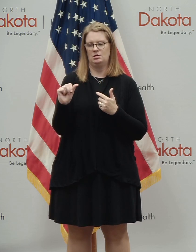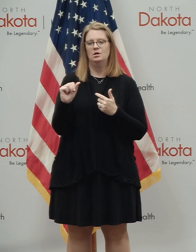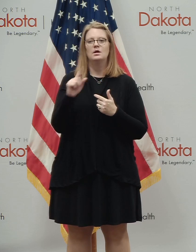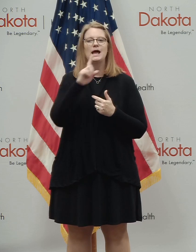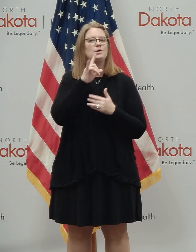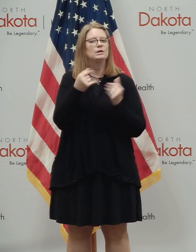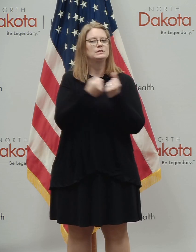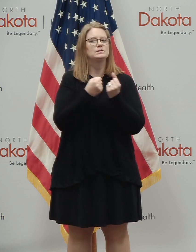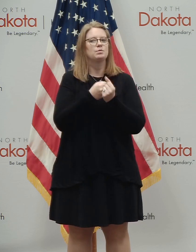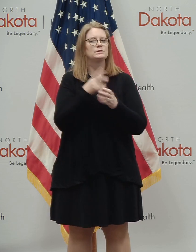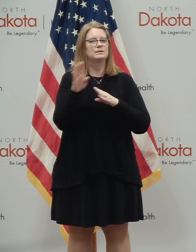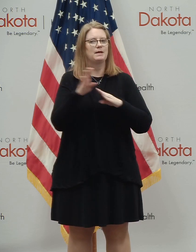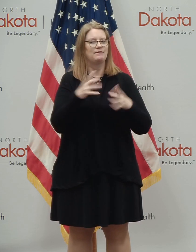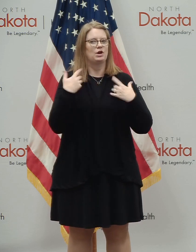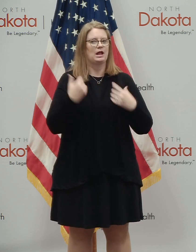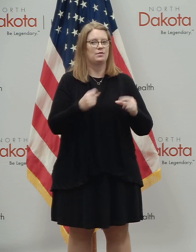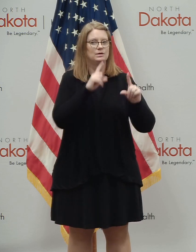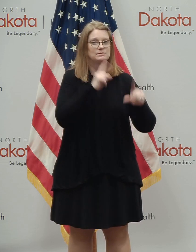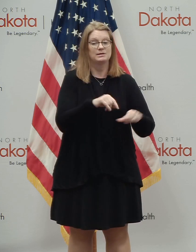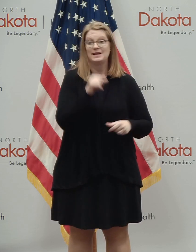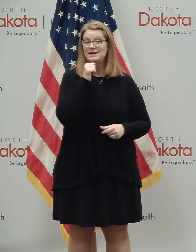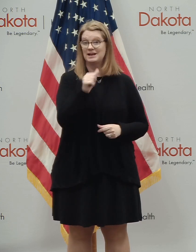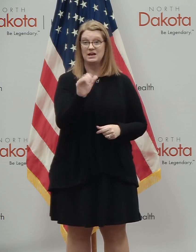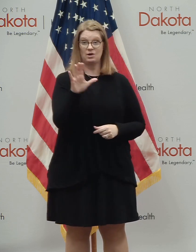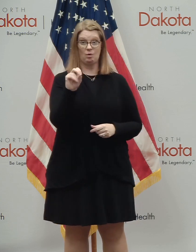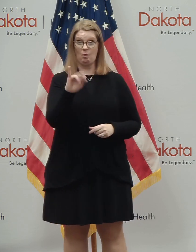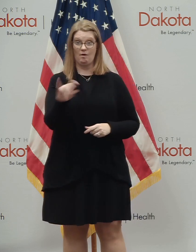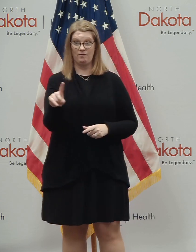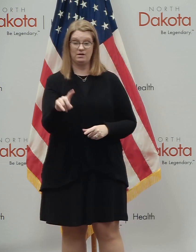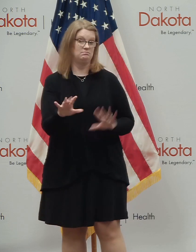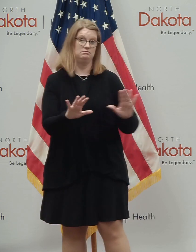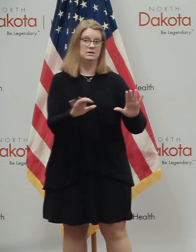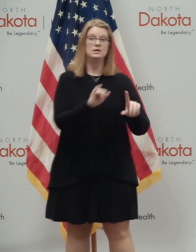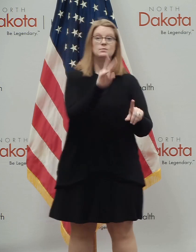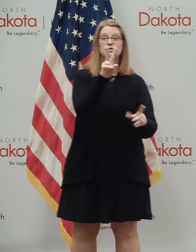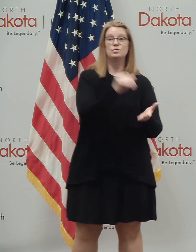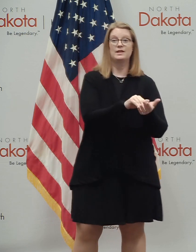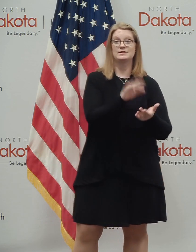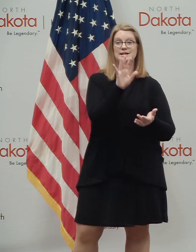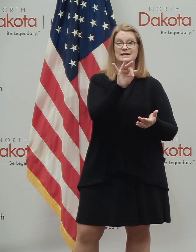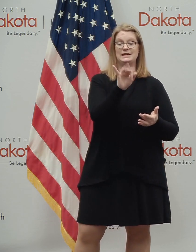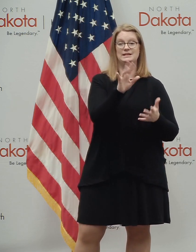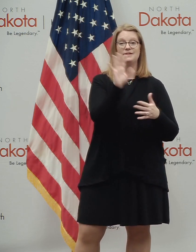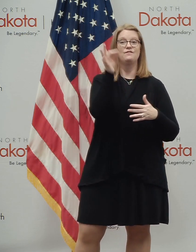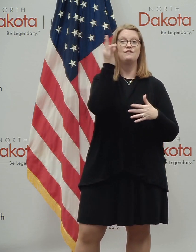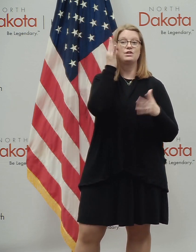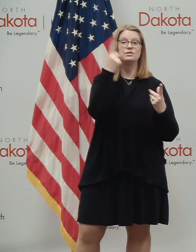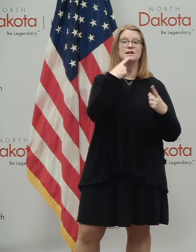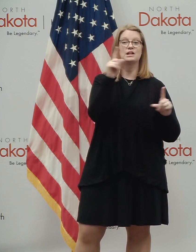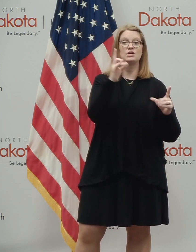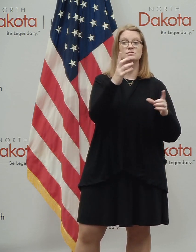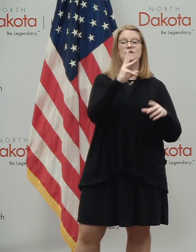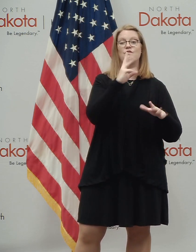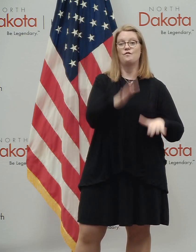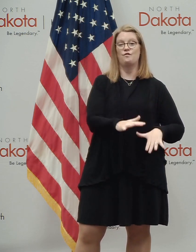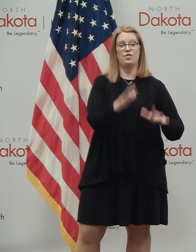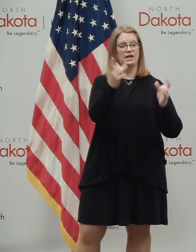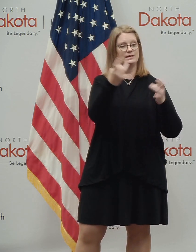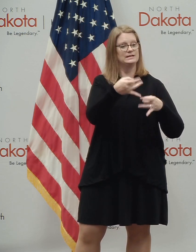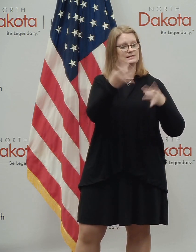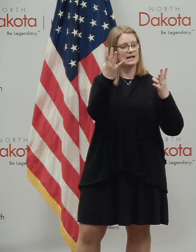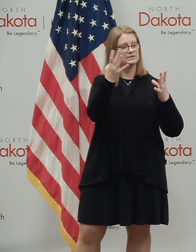the state's behavioral health response, not to COVID, but to the 2019 federally declared flood disasters. As you might